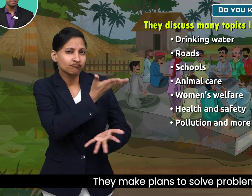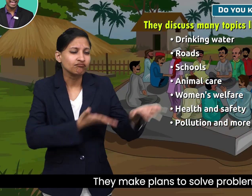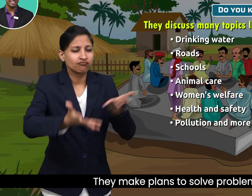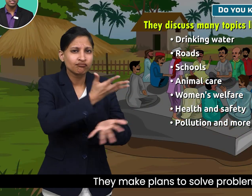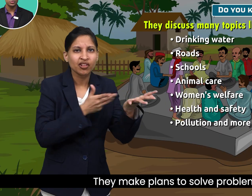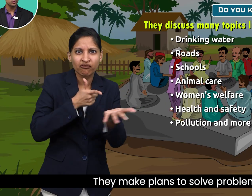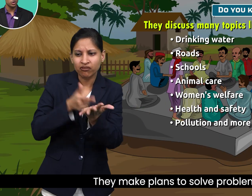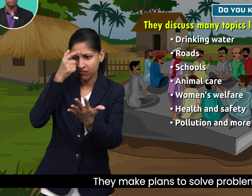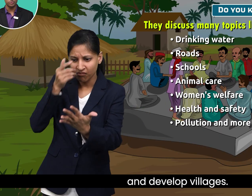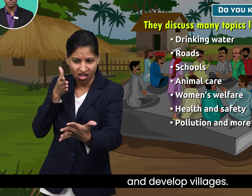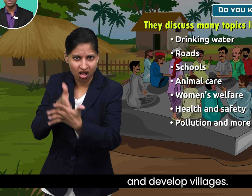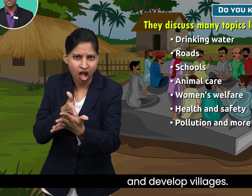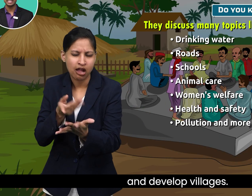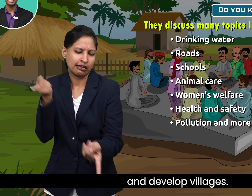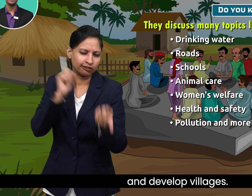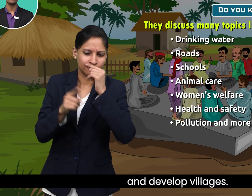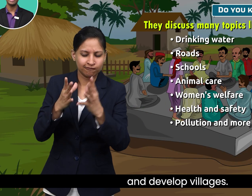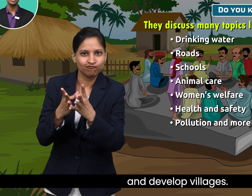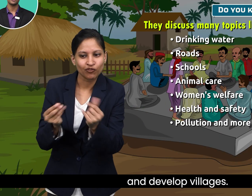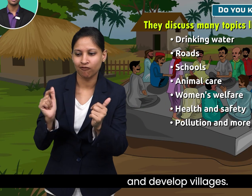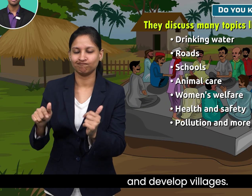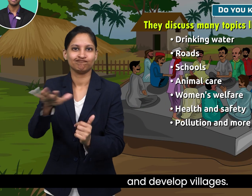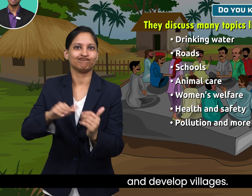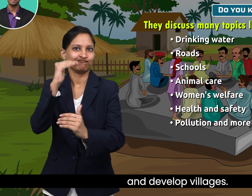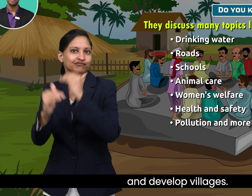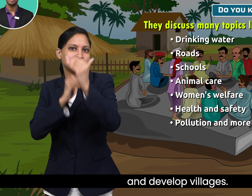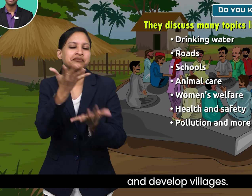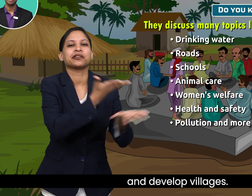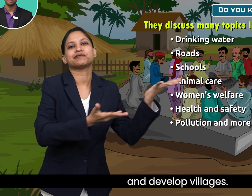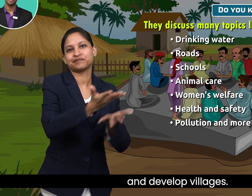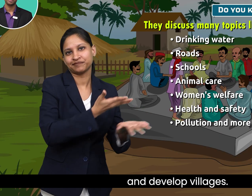They make plans to solve problems and develop villages.